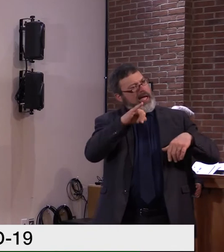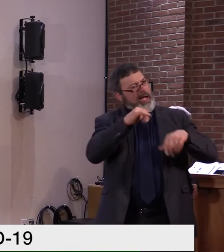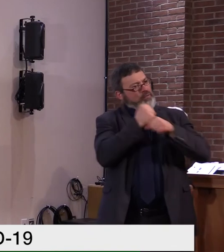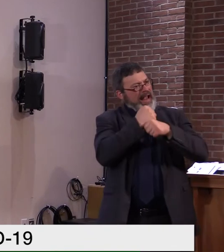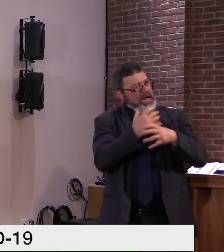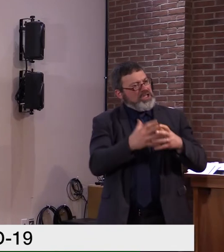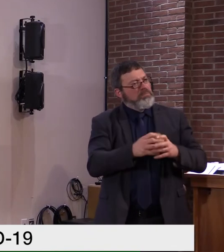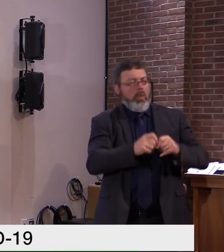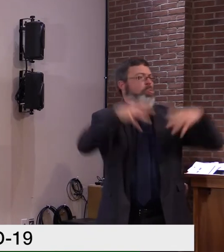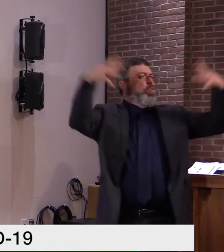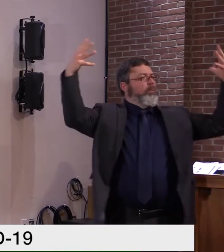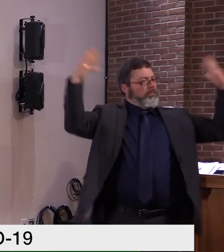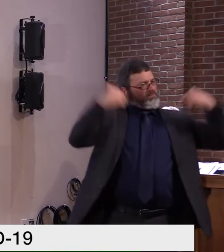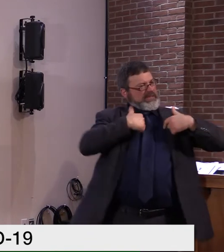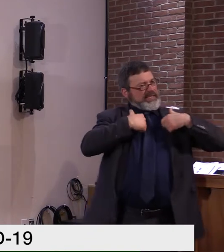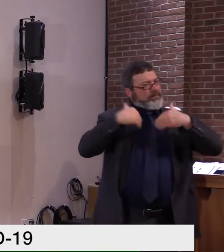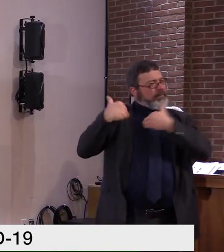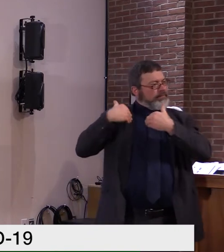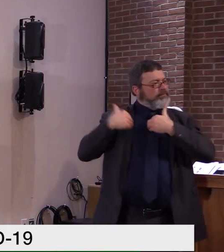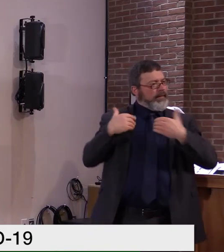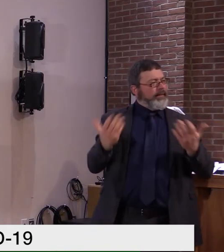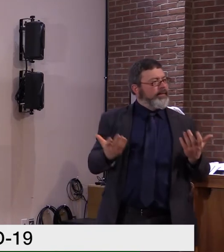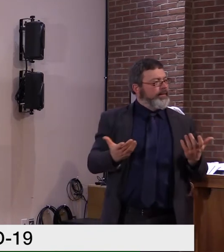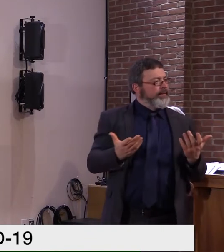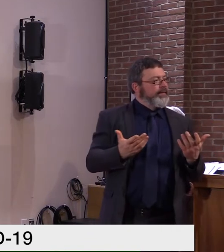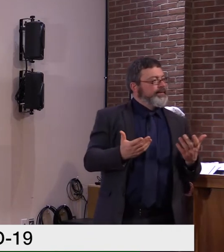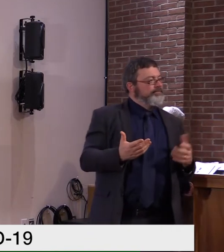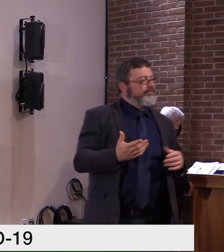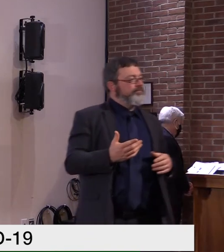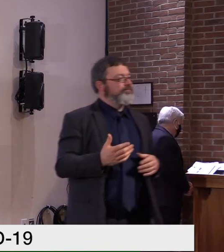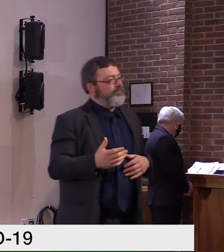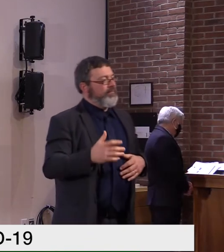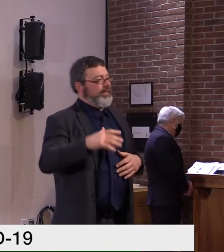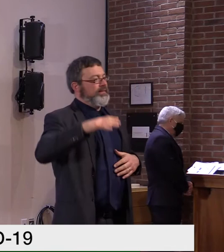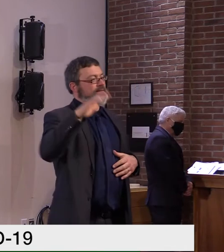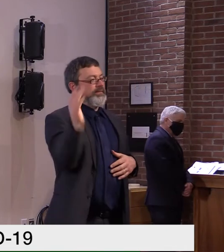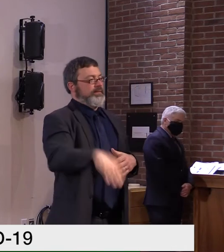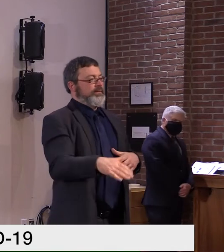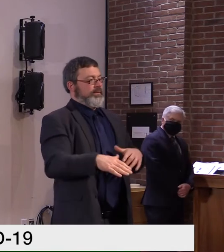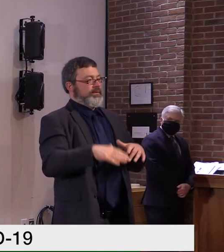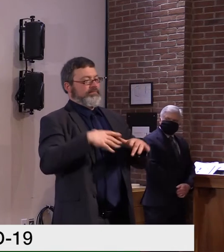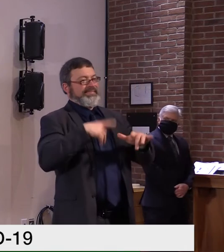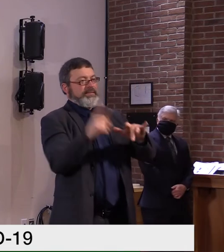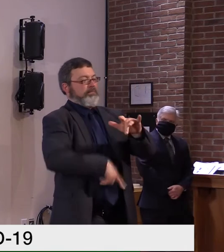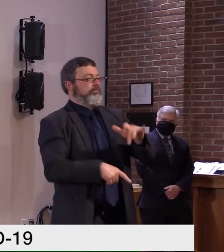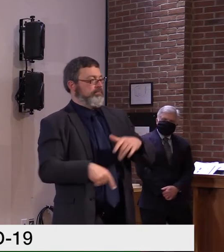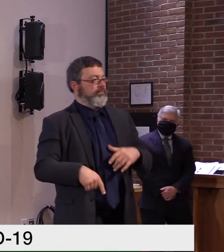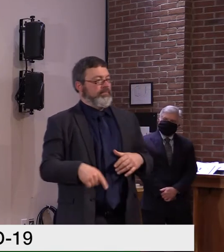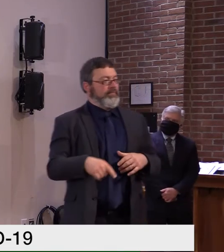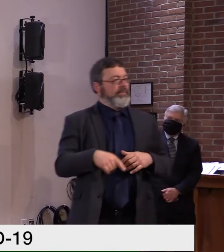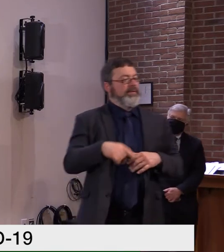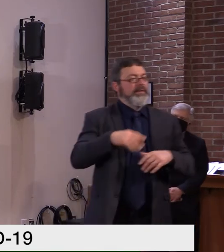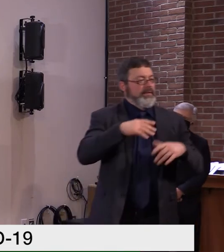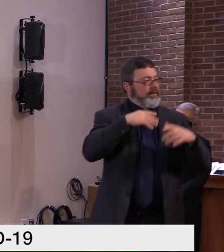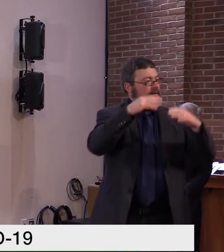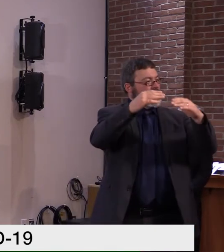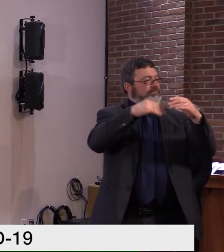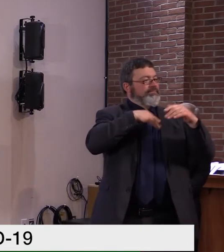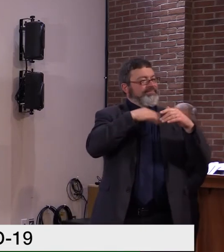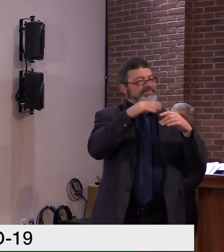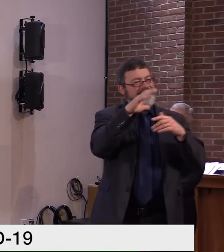Yes, good afternoon, thank you. My questions are about the Irisburg Church alert, so I'm not sure if I should wait for Dr. Levine to return, or